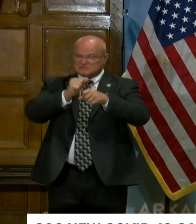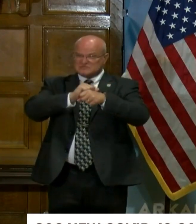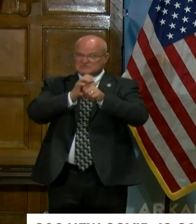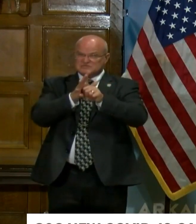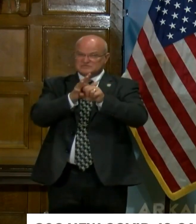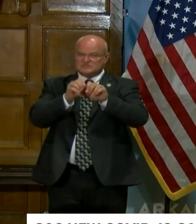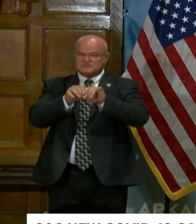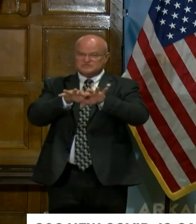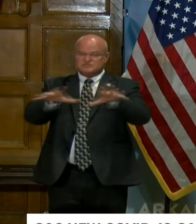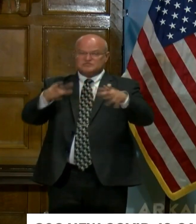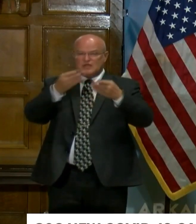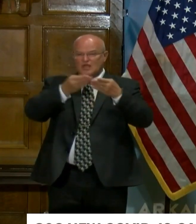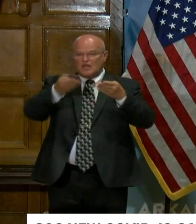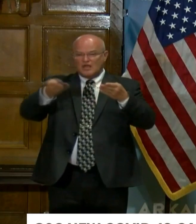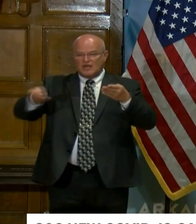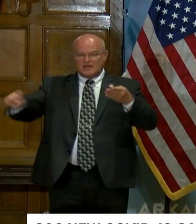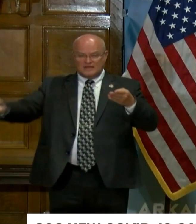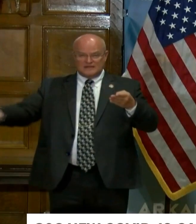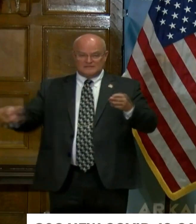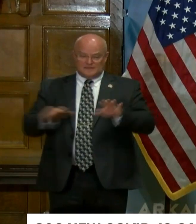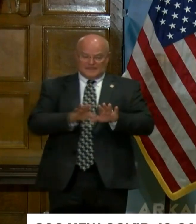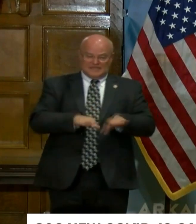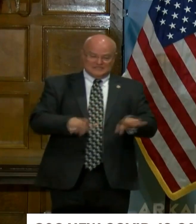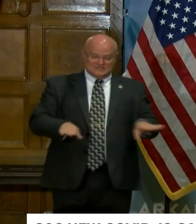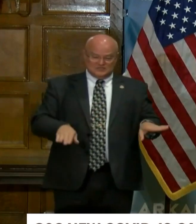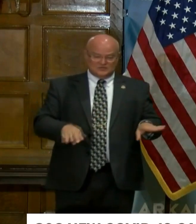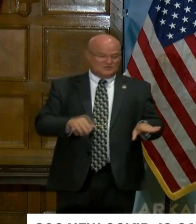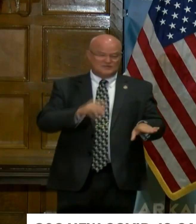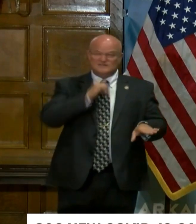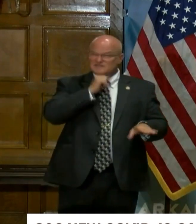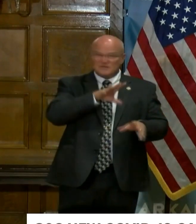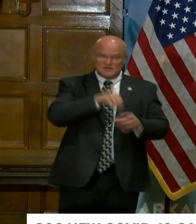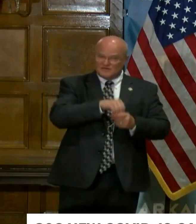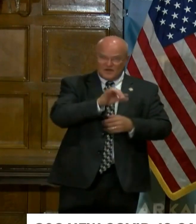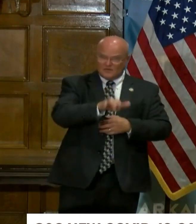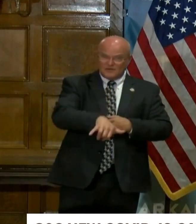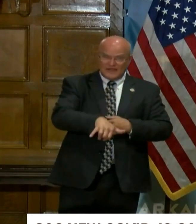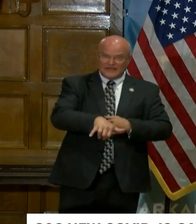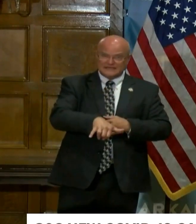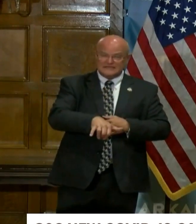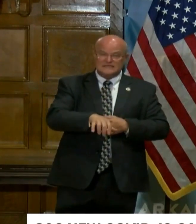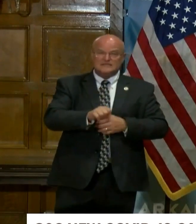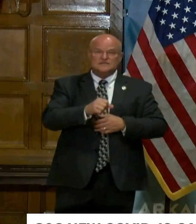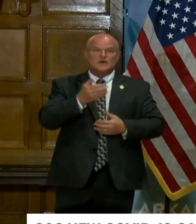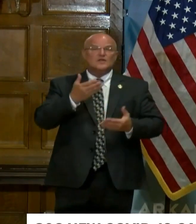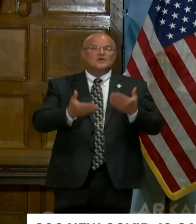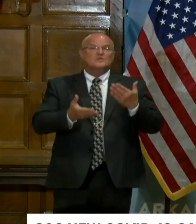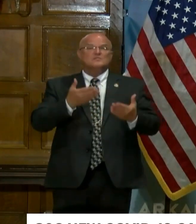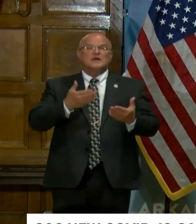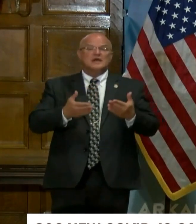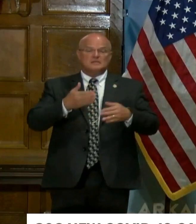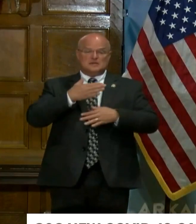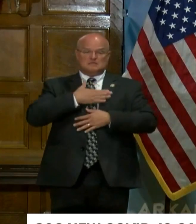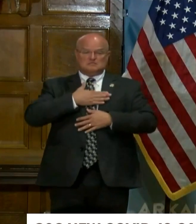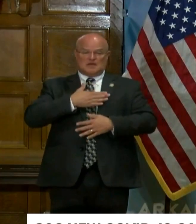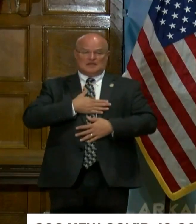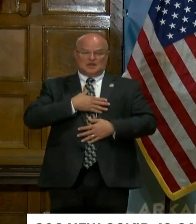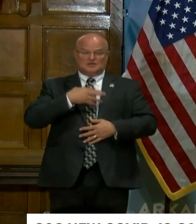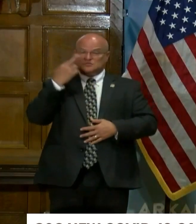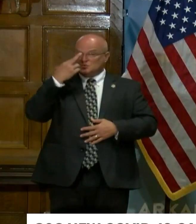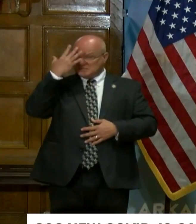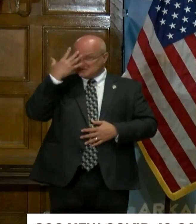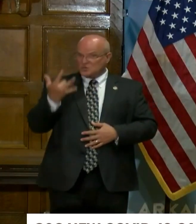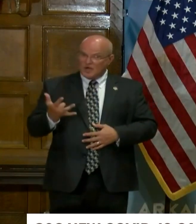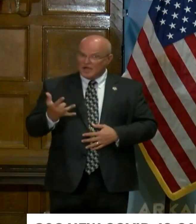ones who have spread COVID-19. Children have not been a major part of that, and there may be biological reasons